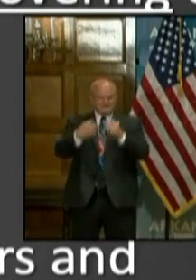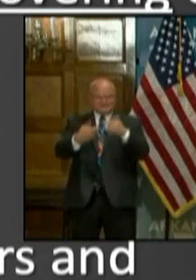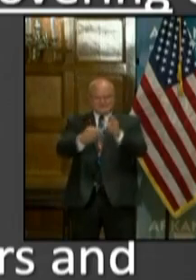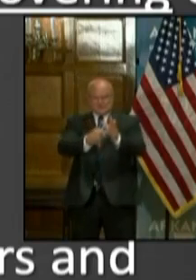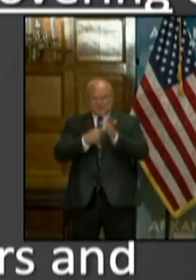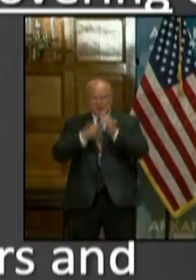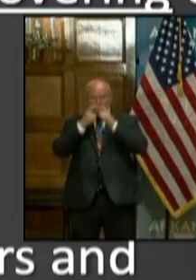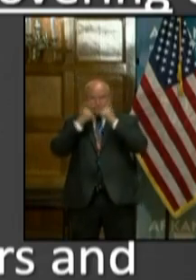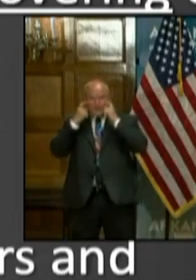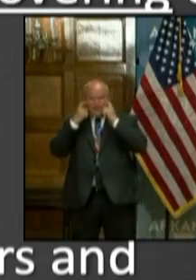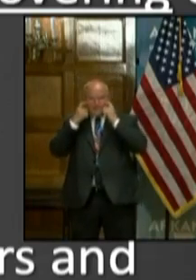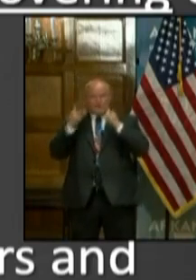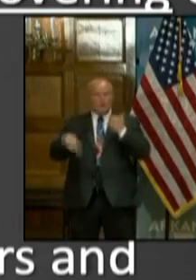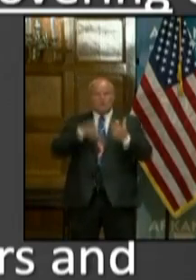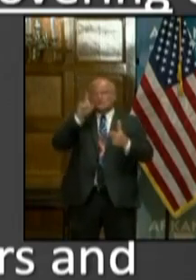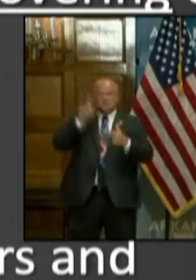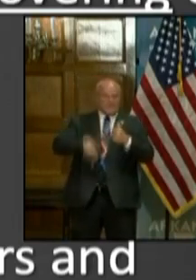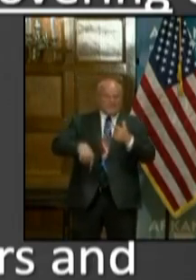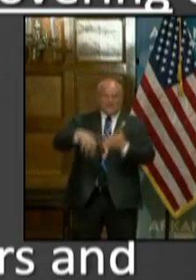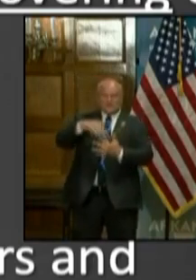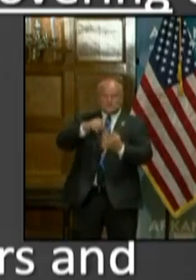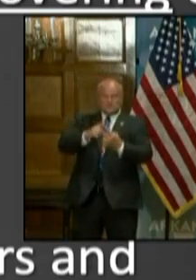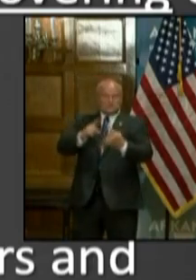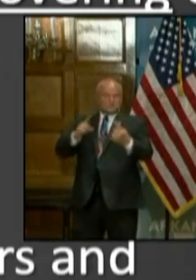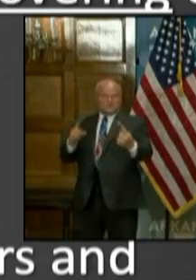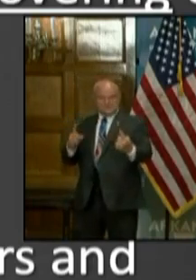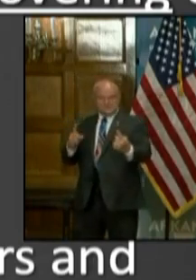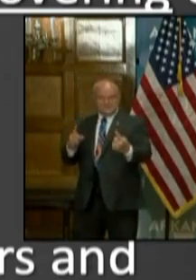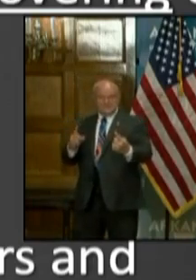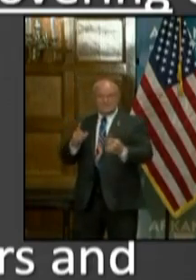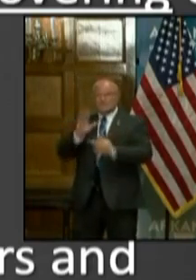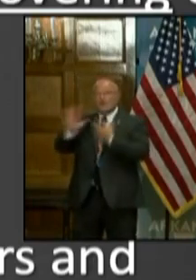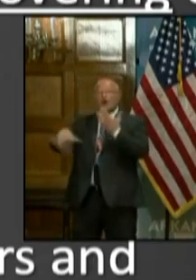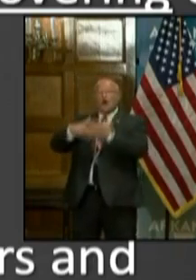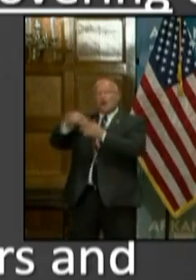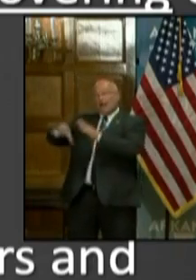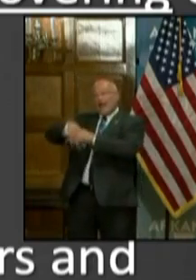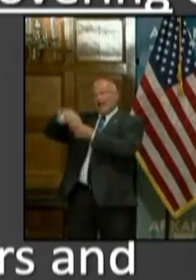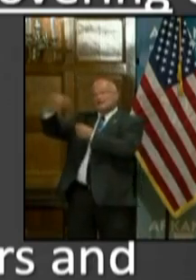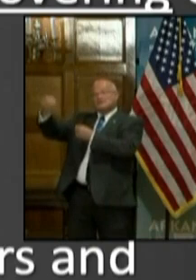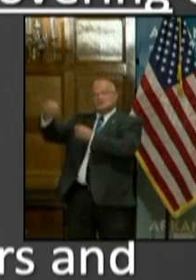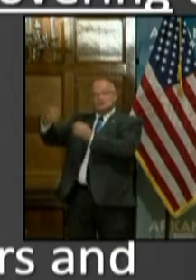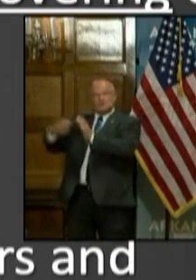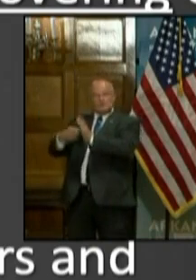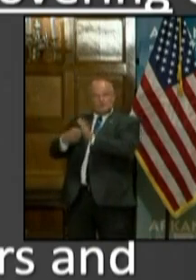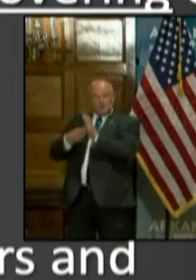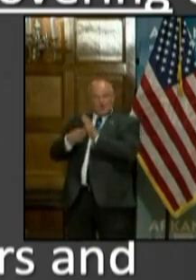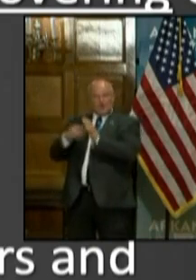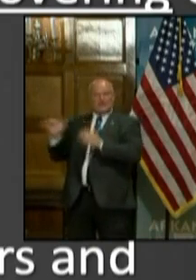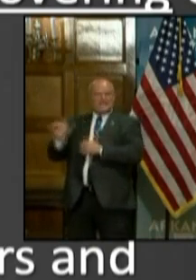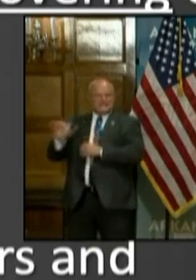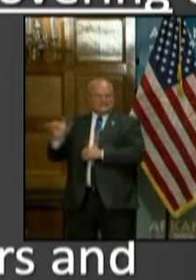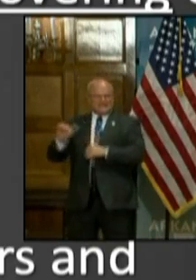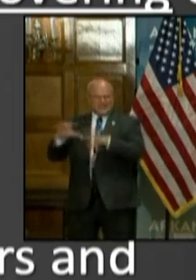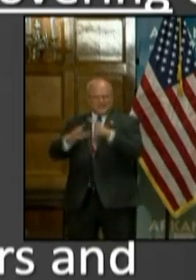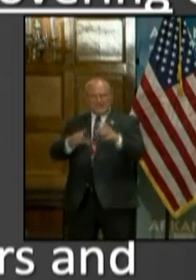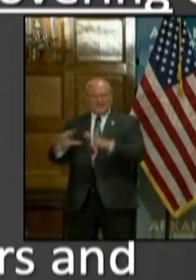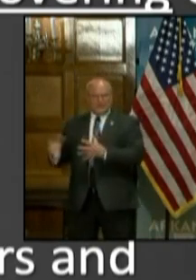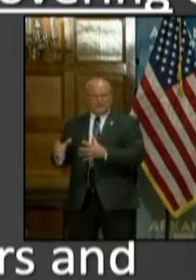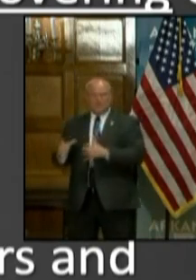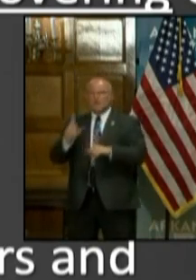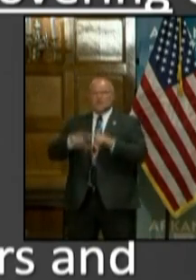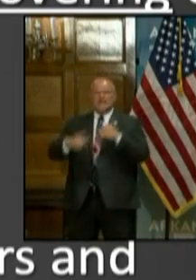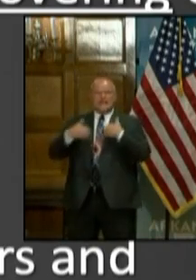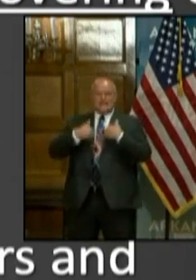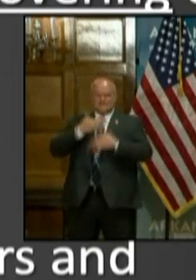to wear a mask. It's when you cannot social distance. In all outdoor settings, they're required in the same category where you